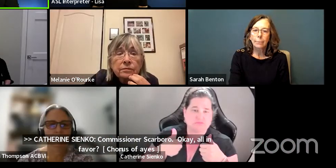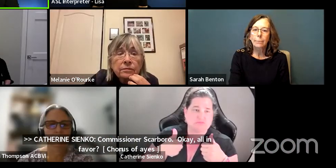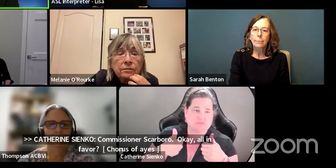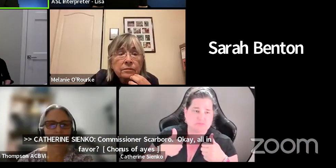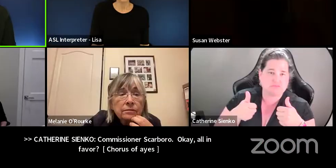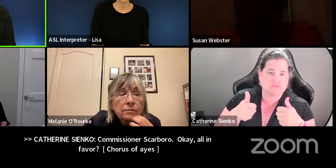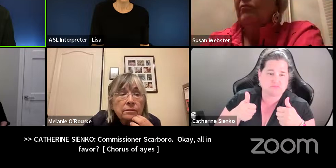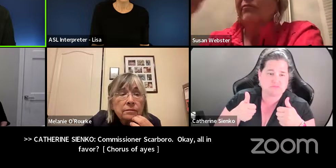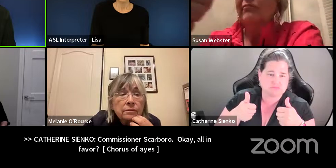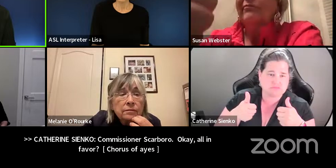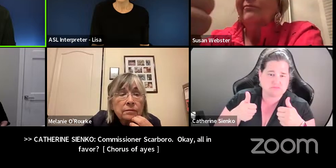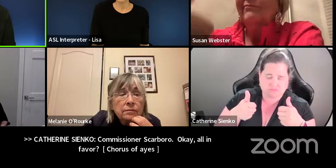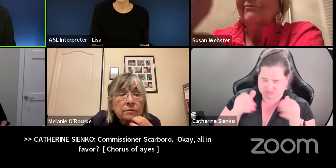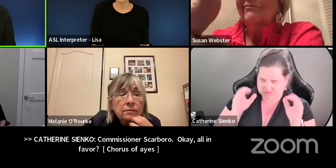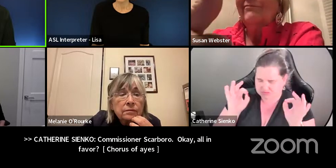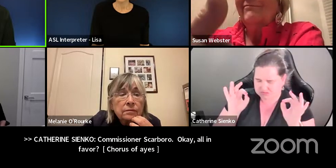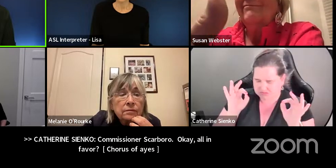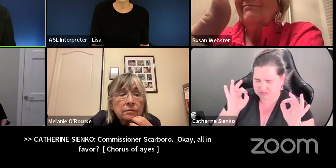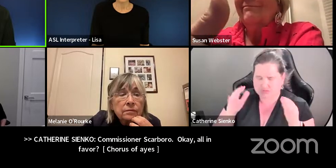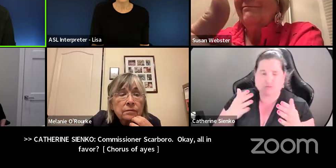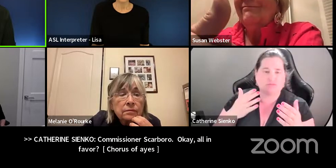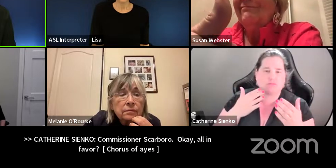Okay, looks like everyone is in agreement.